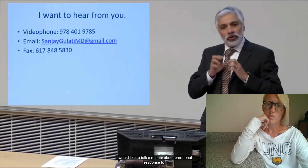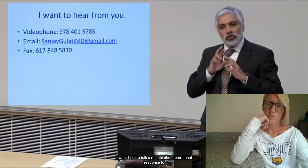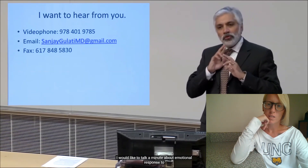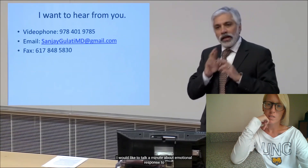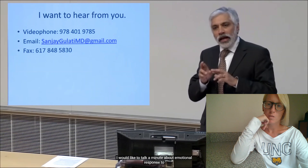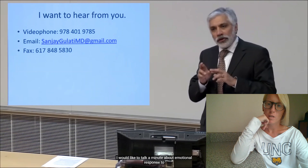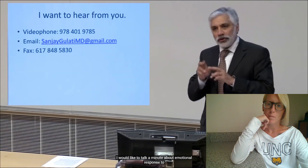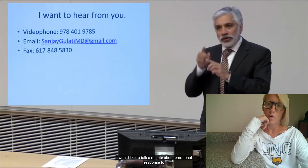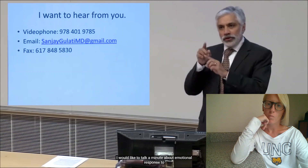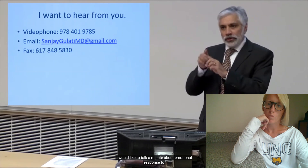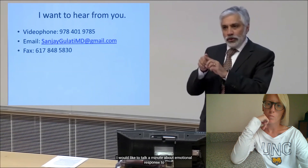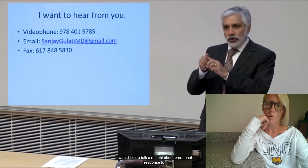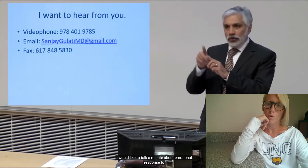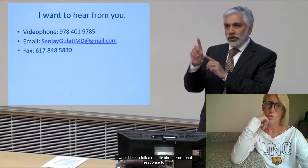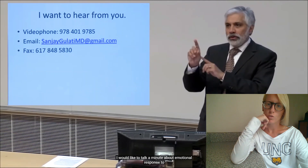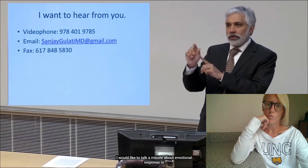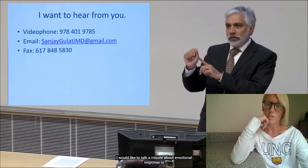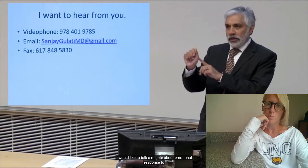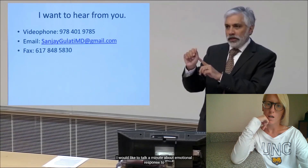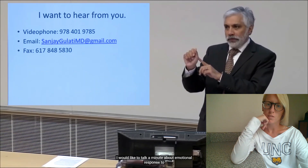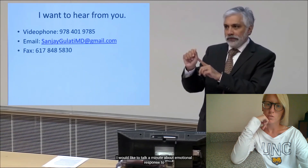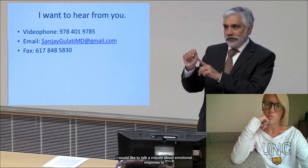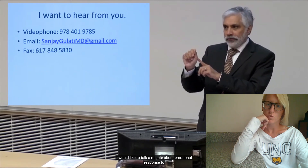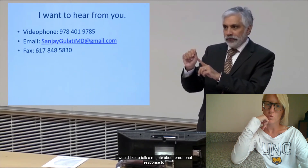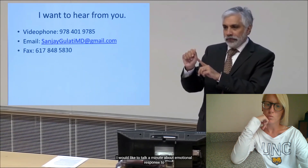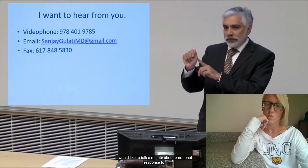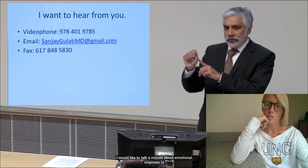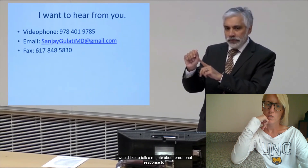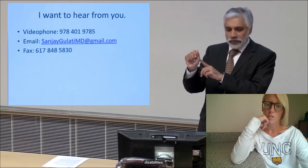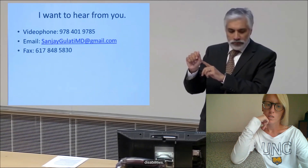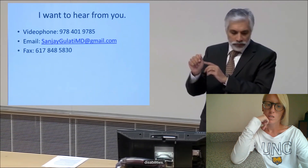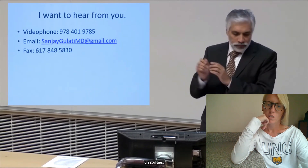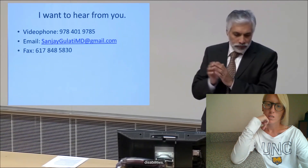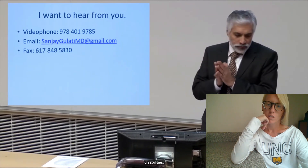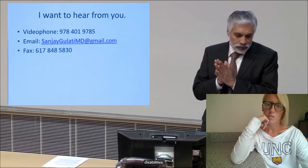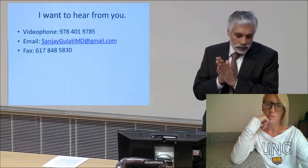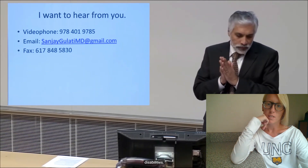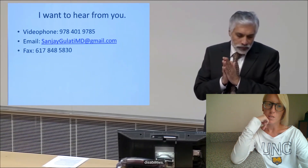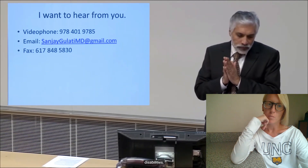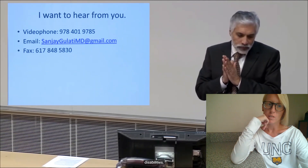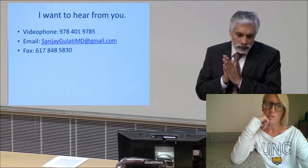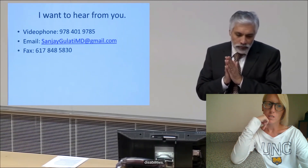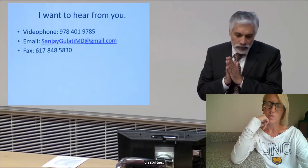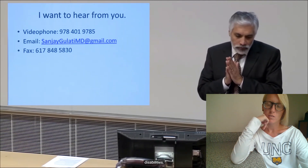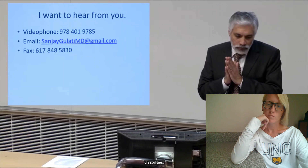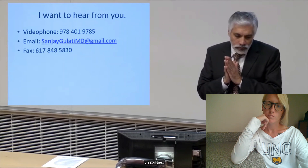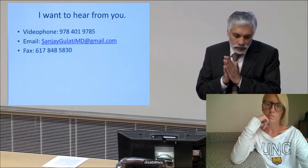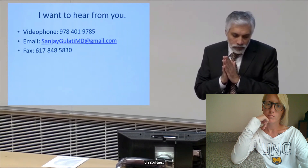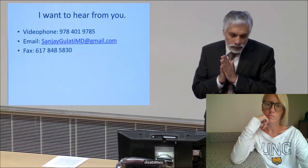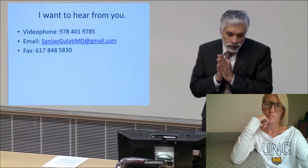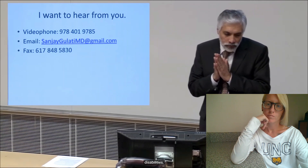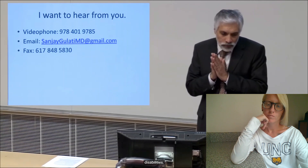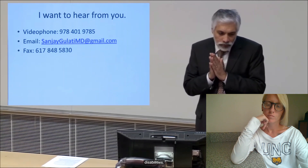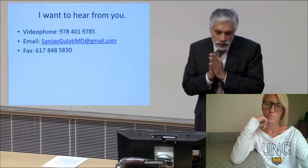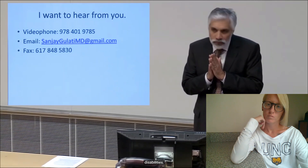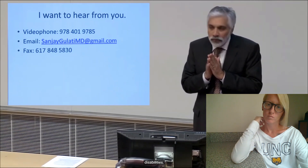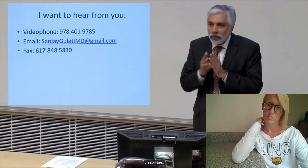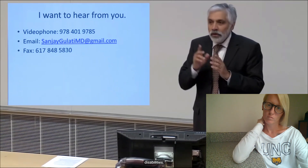I would like to talk a minute about emotional response to disabilities. disabilities.